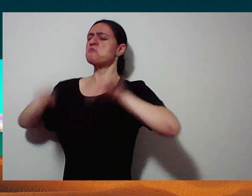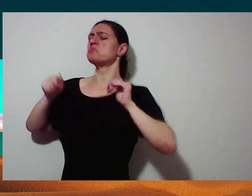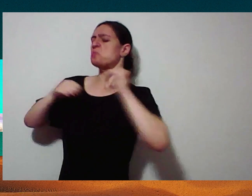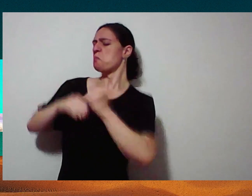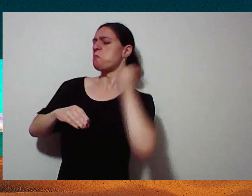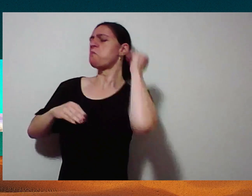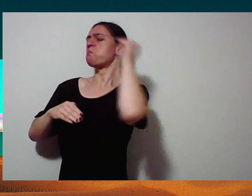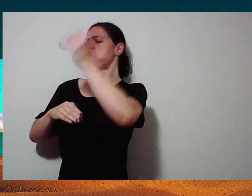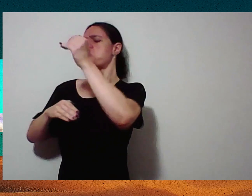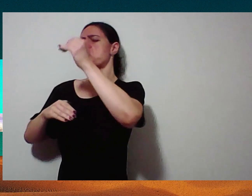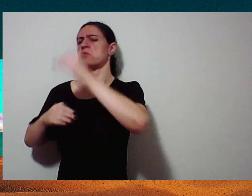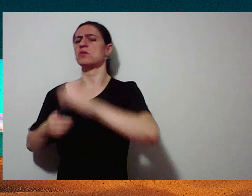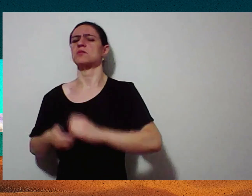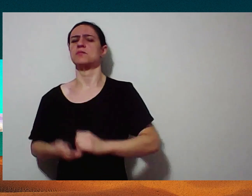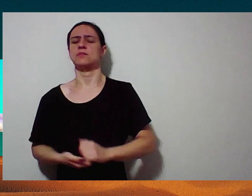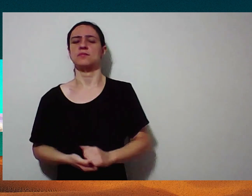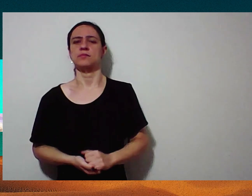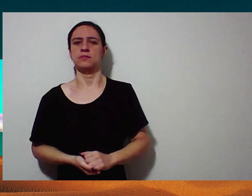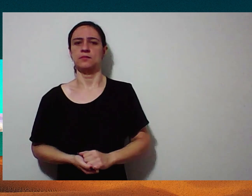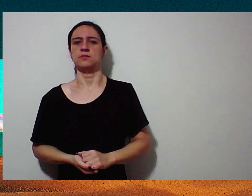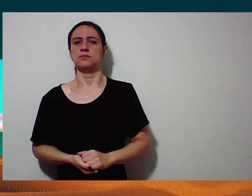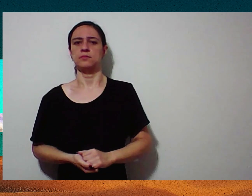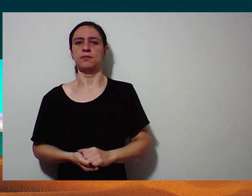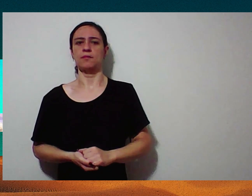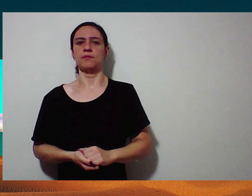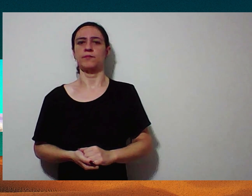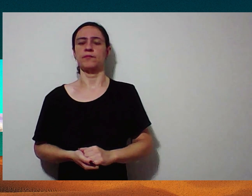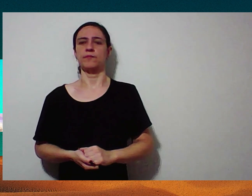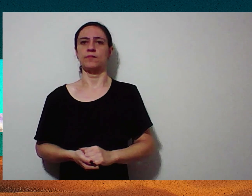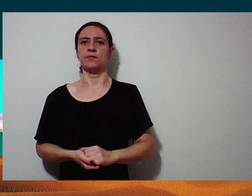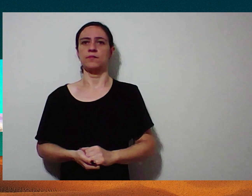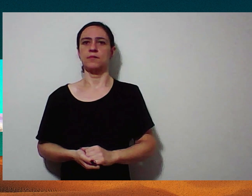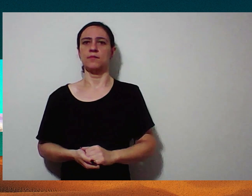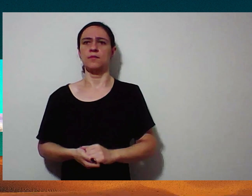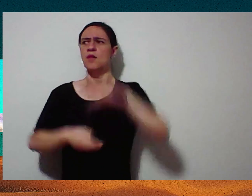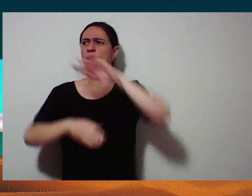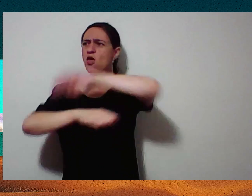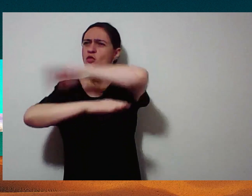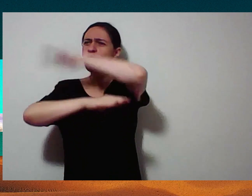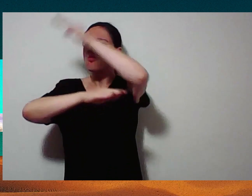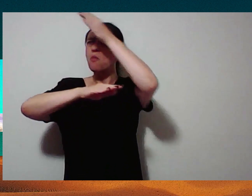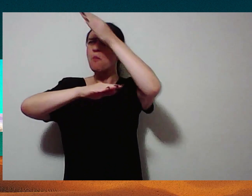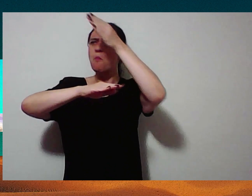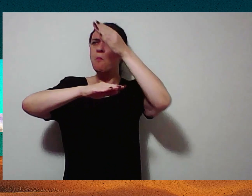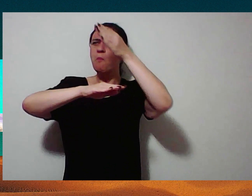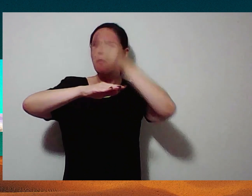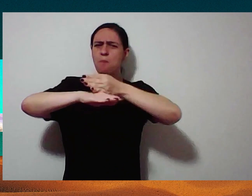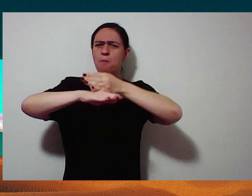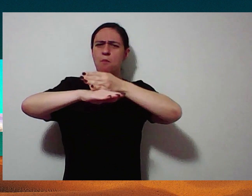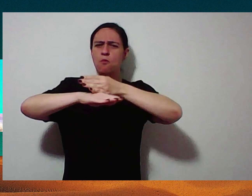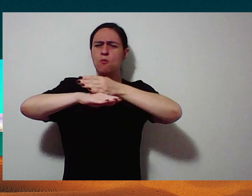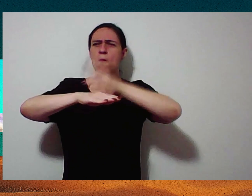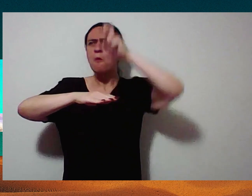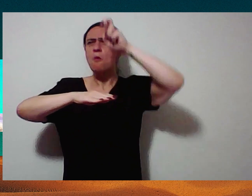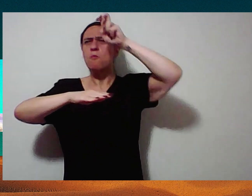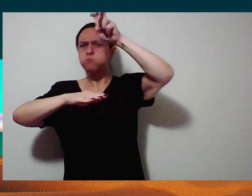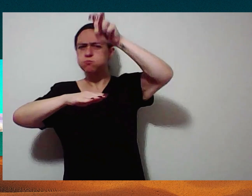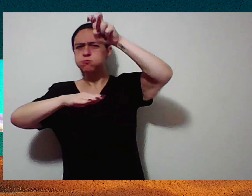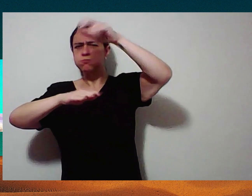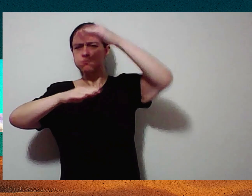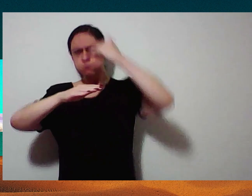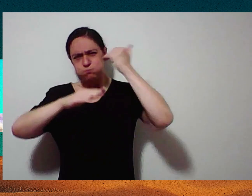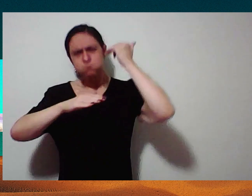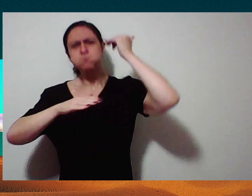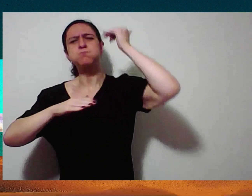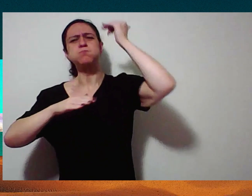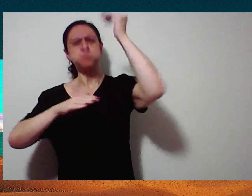own throne. E no monte da congregação me assentarei nas extremidades do norte. I will also sit on the mount of the congregation